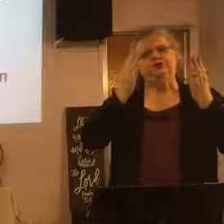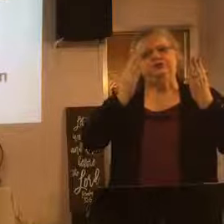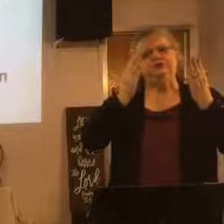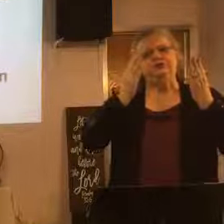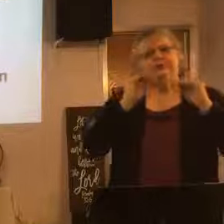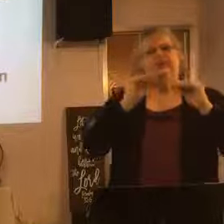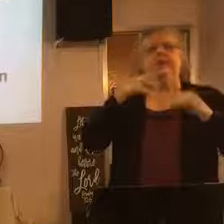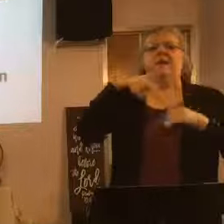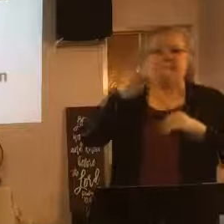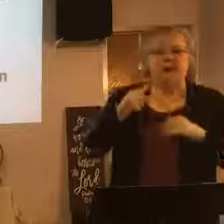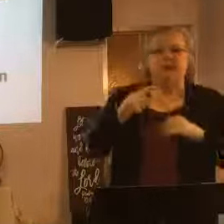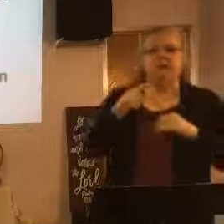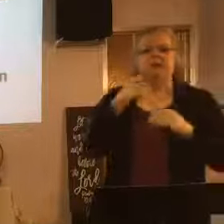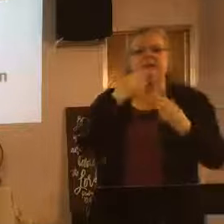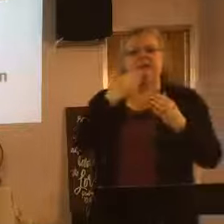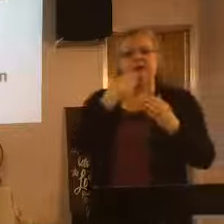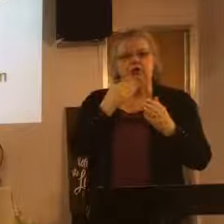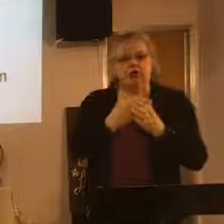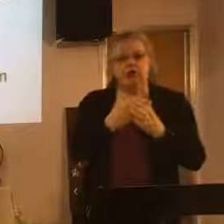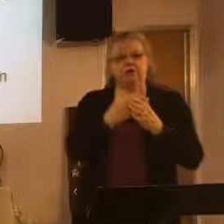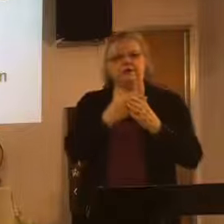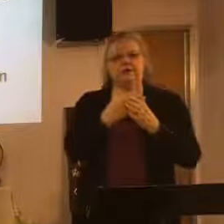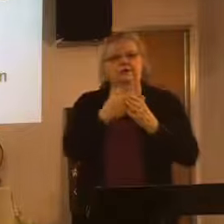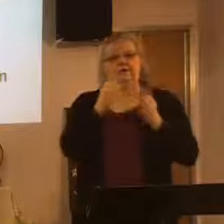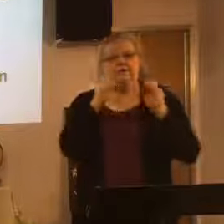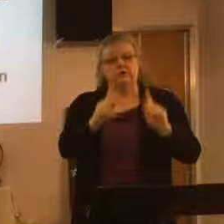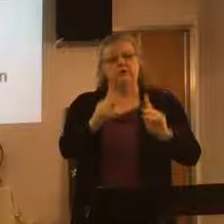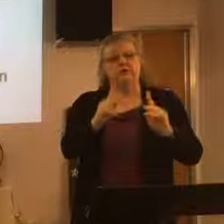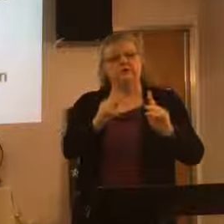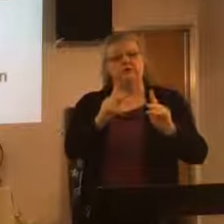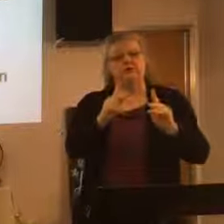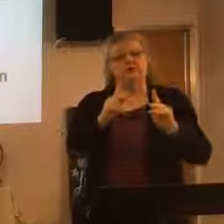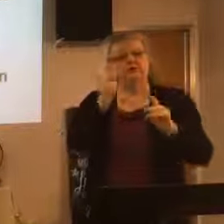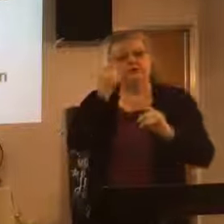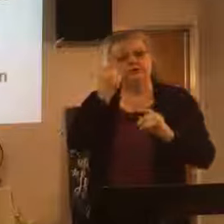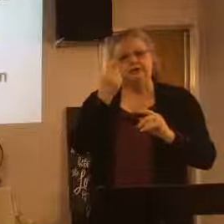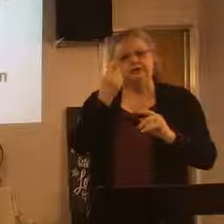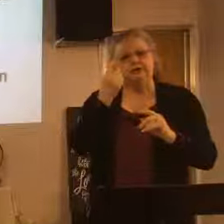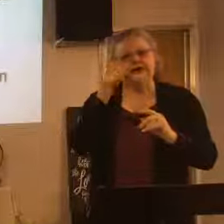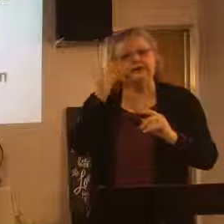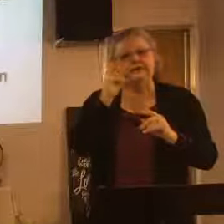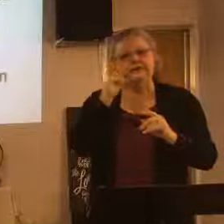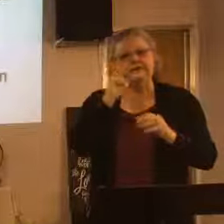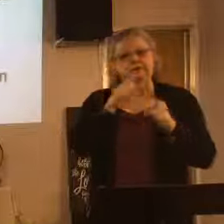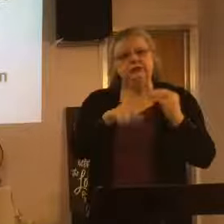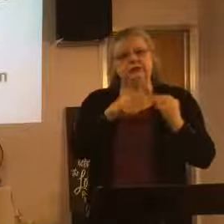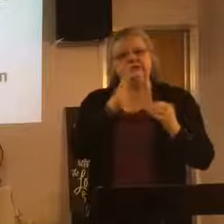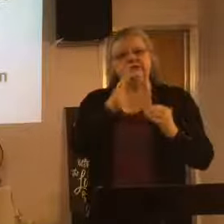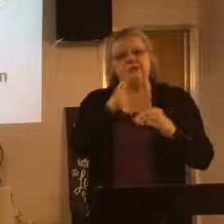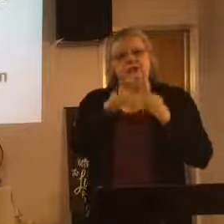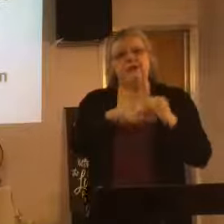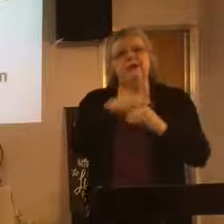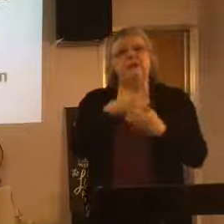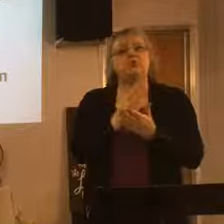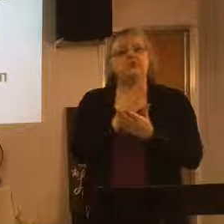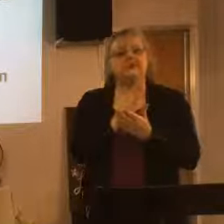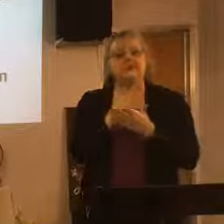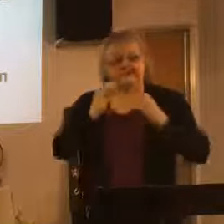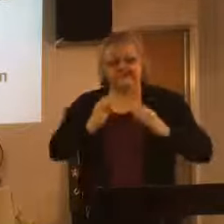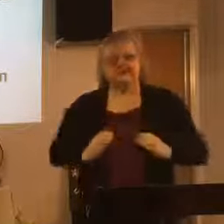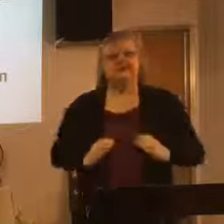source to help us understand, as Christians, what about these rights and these privileges that we have as